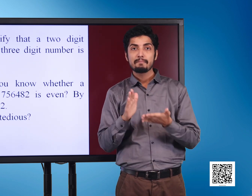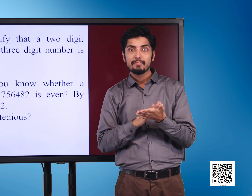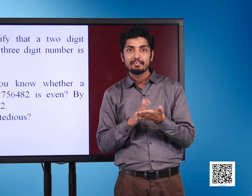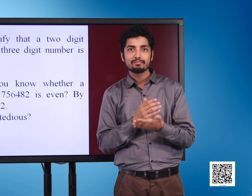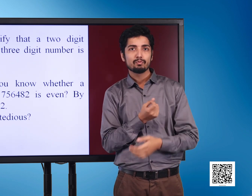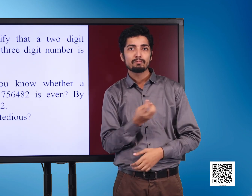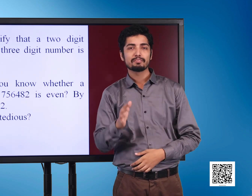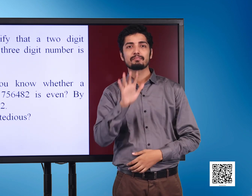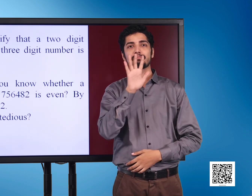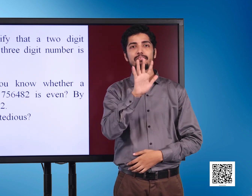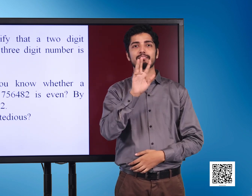Page 53.